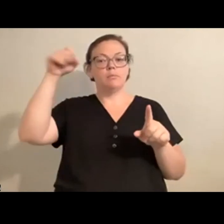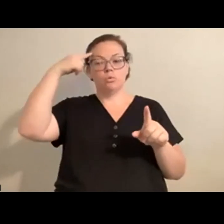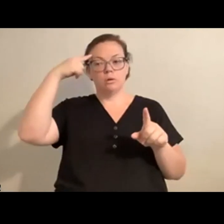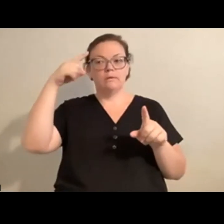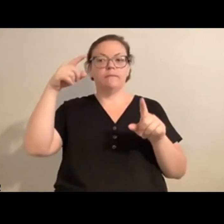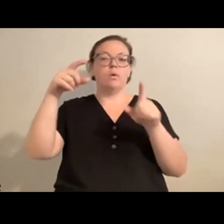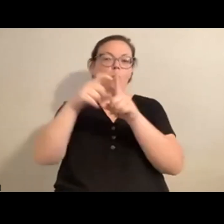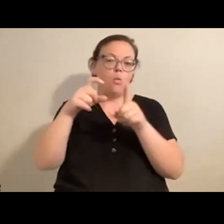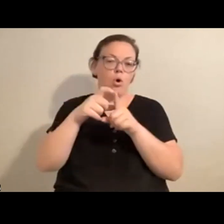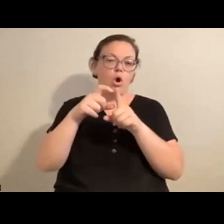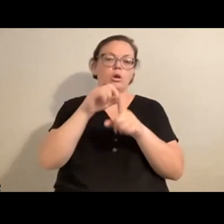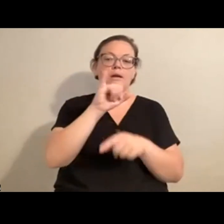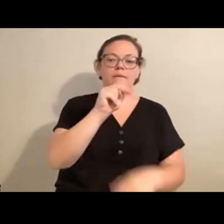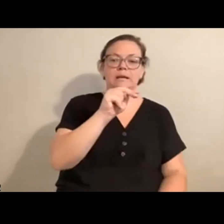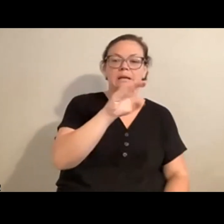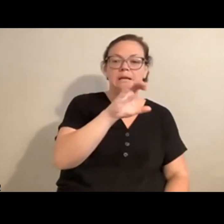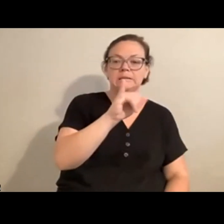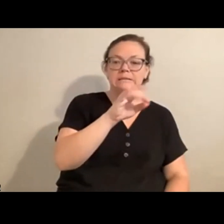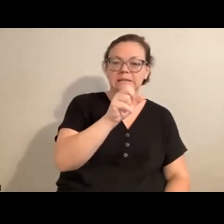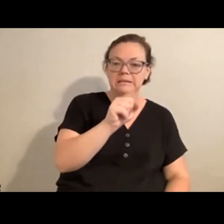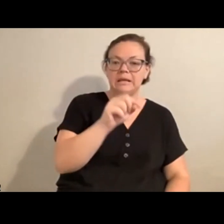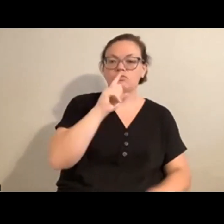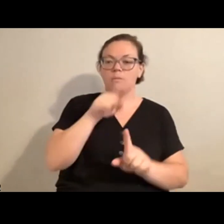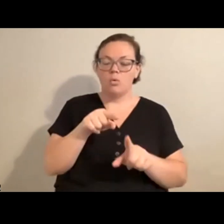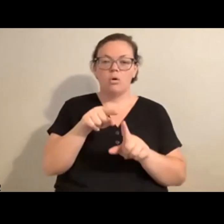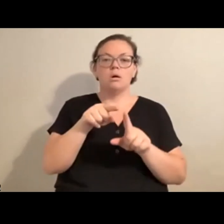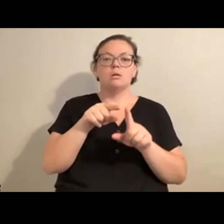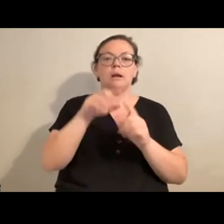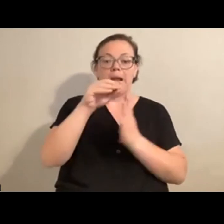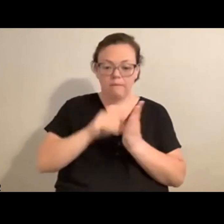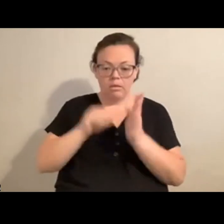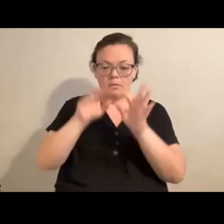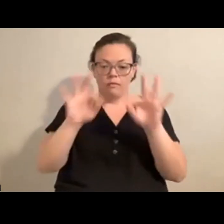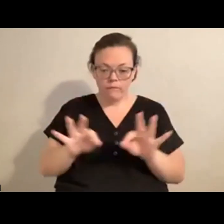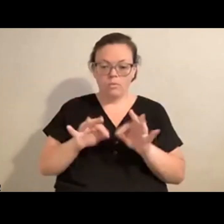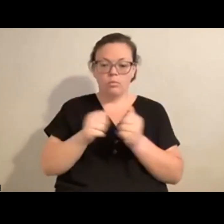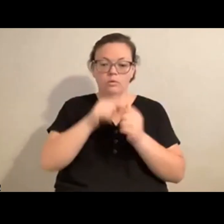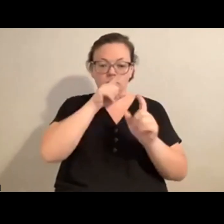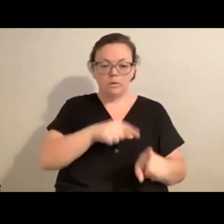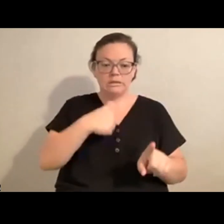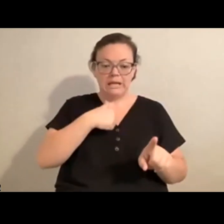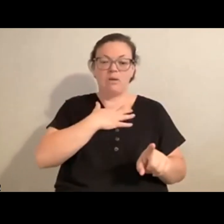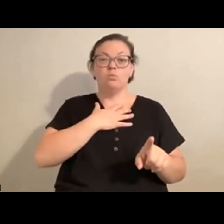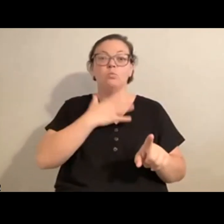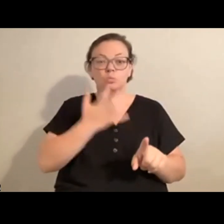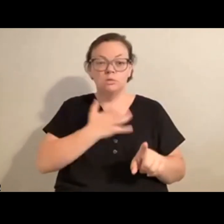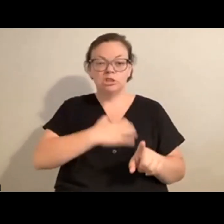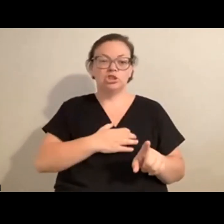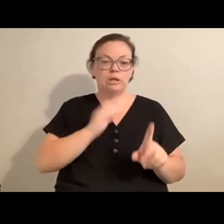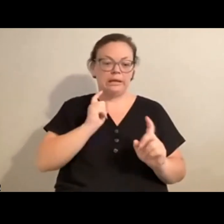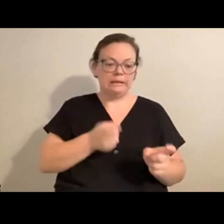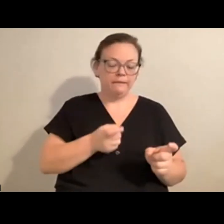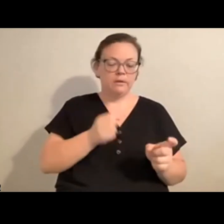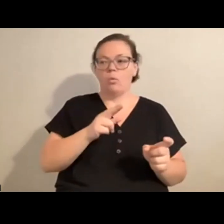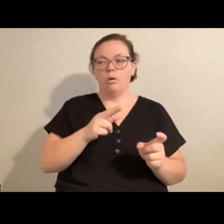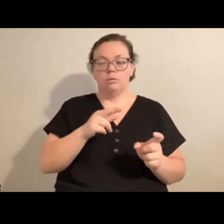incident or progress report forms, and when I complete the forms with responses that I wish I'd given or responses I wasn't